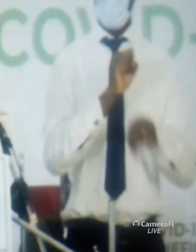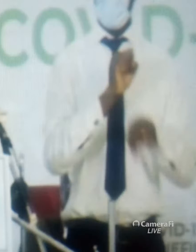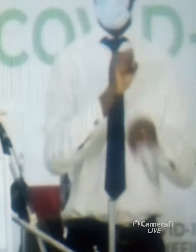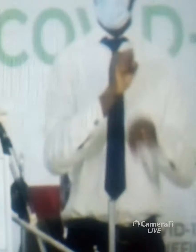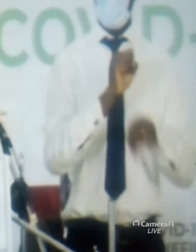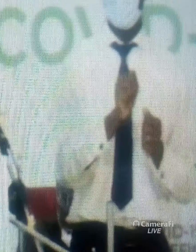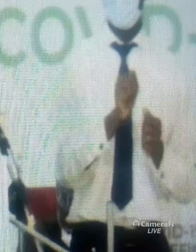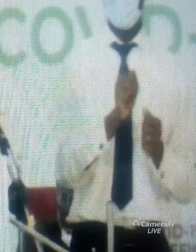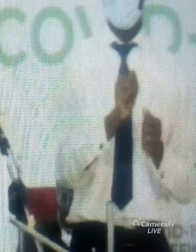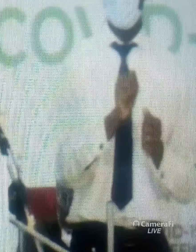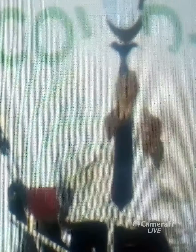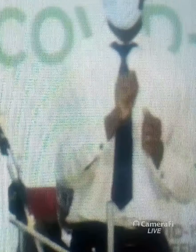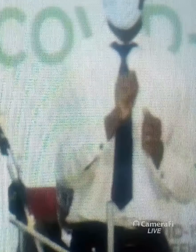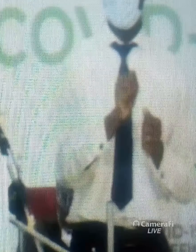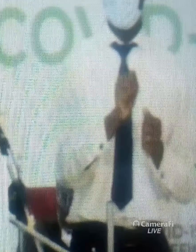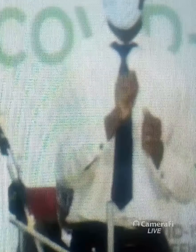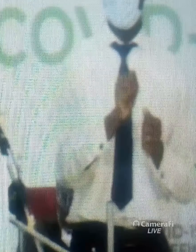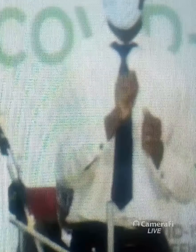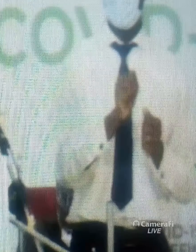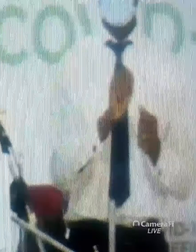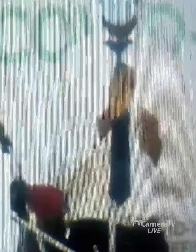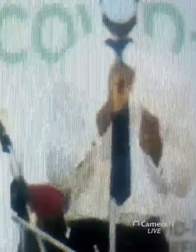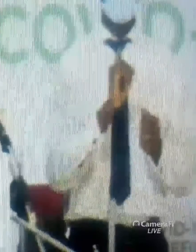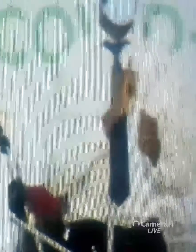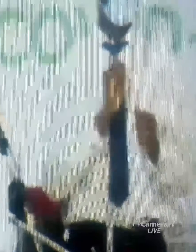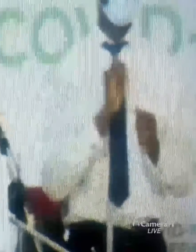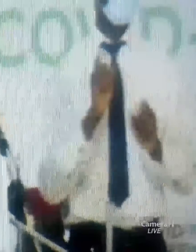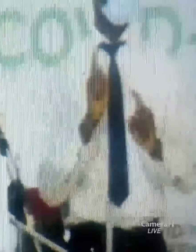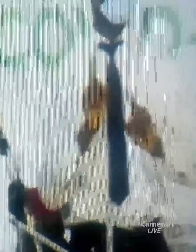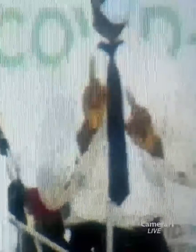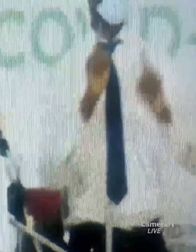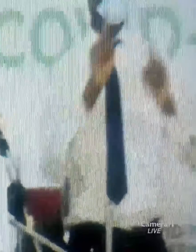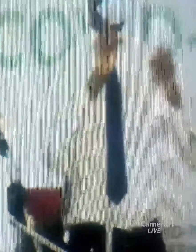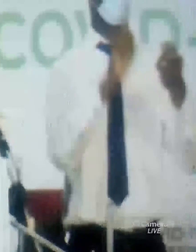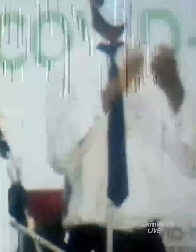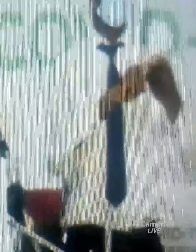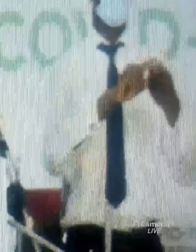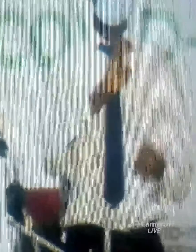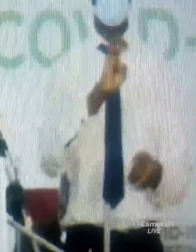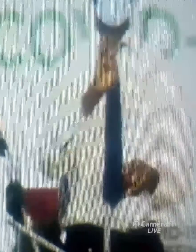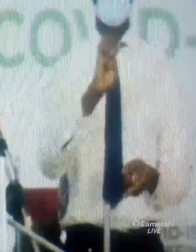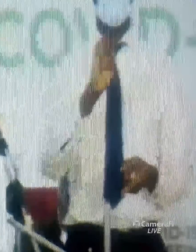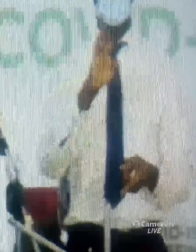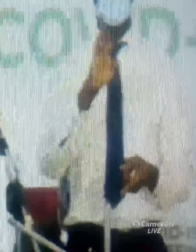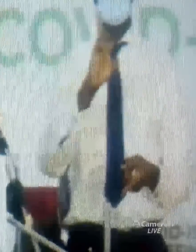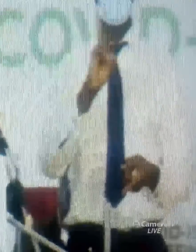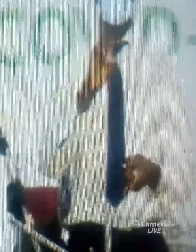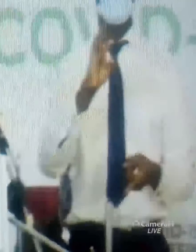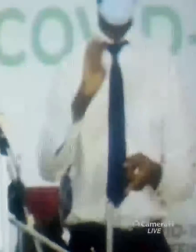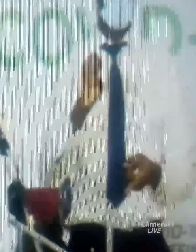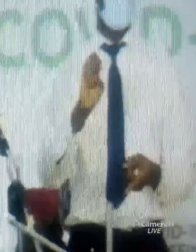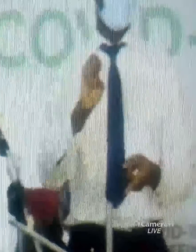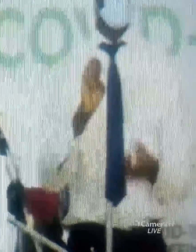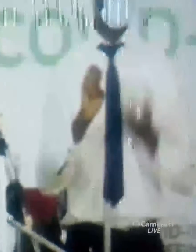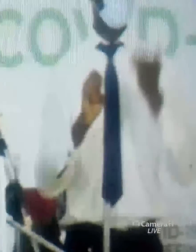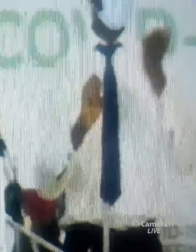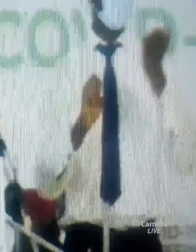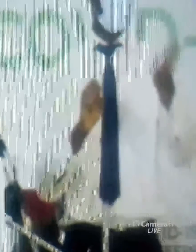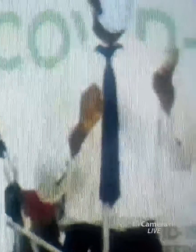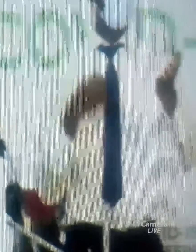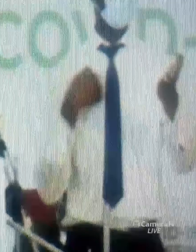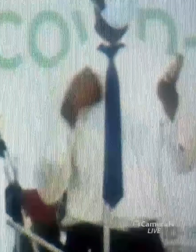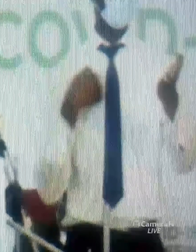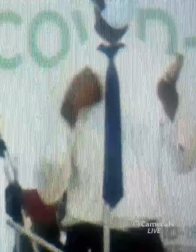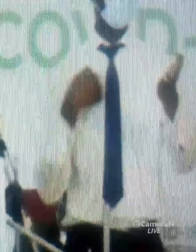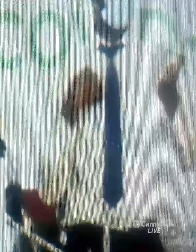the Center of Excellence, they were able to determine the genetic sequence of